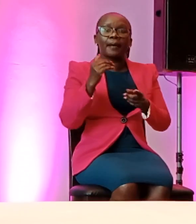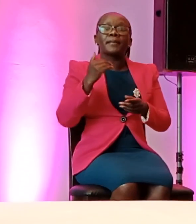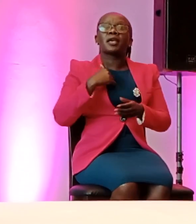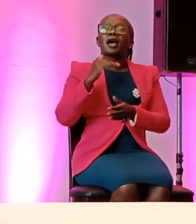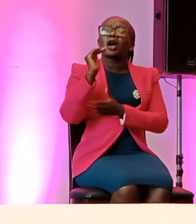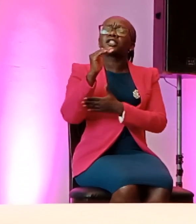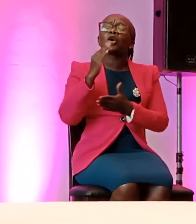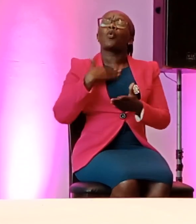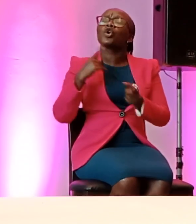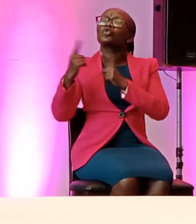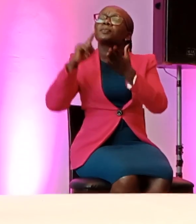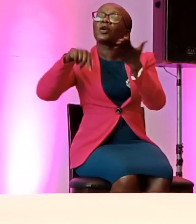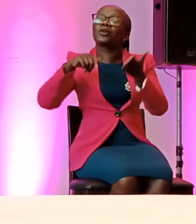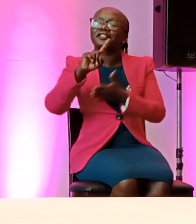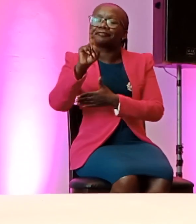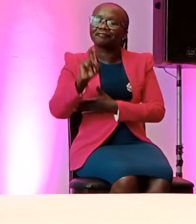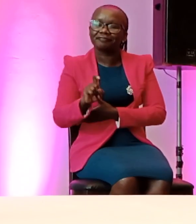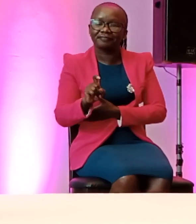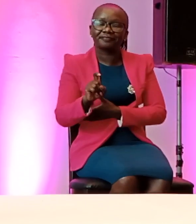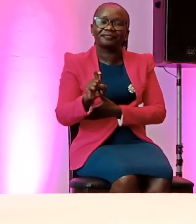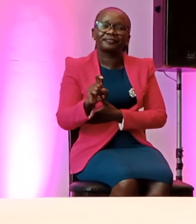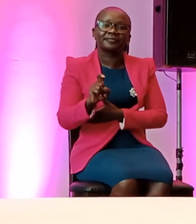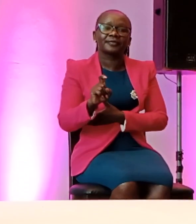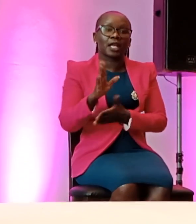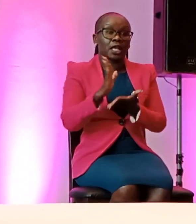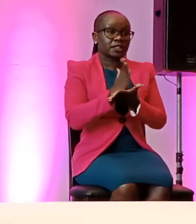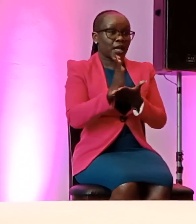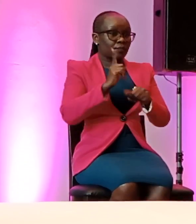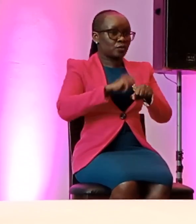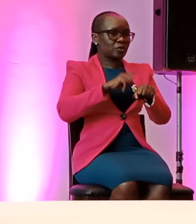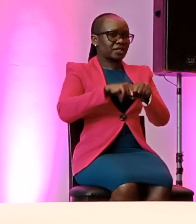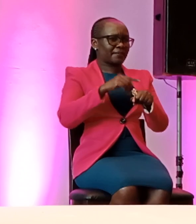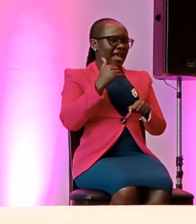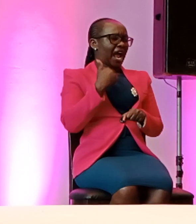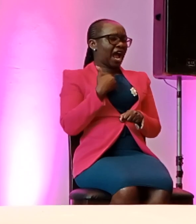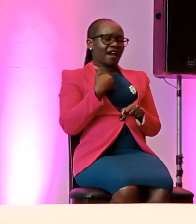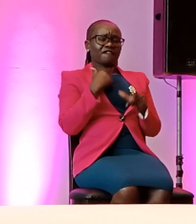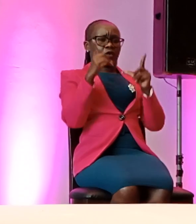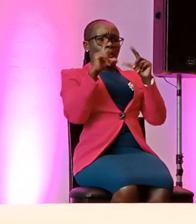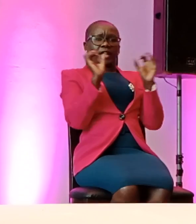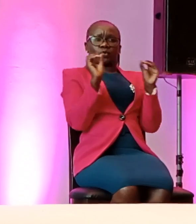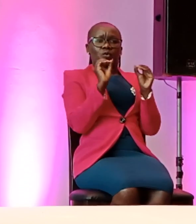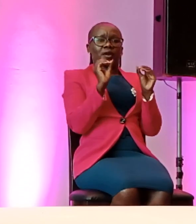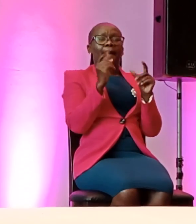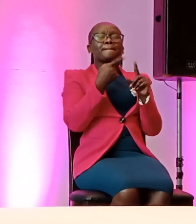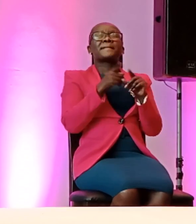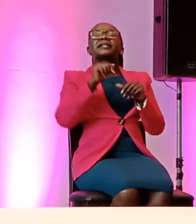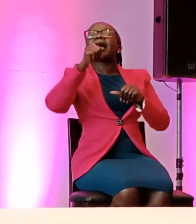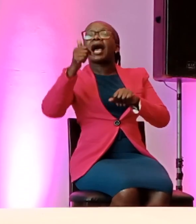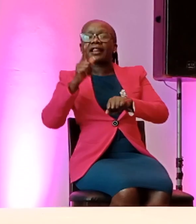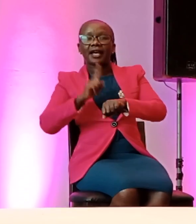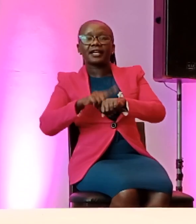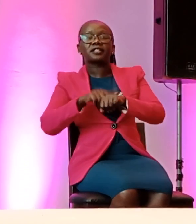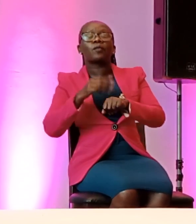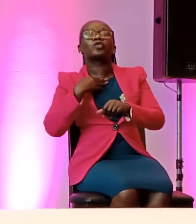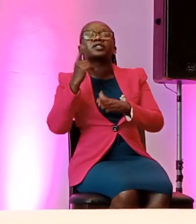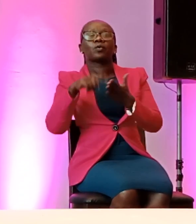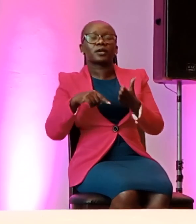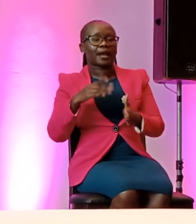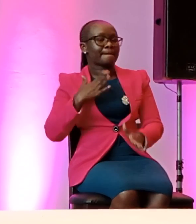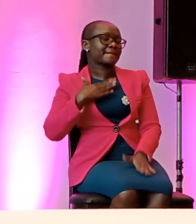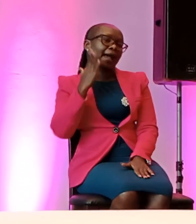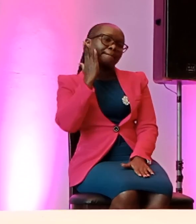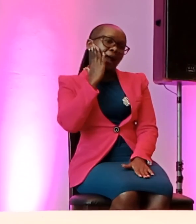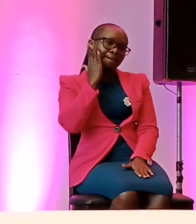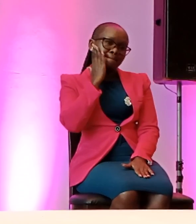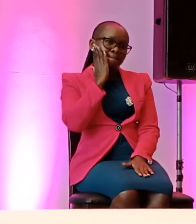me, what do you want to say? Sometimes I didn't have, but I just wanted to say that my